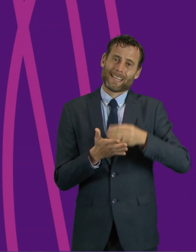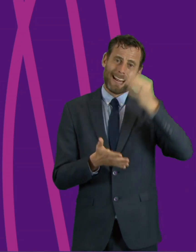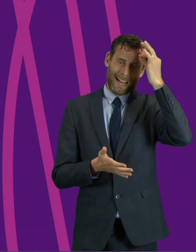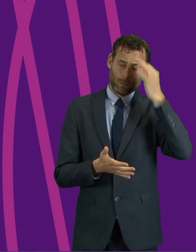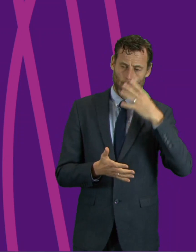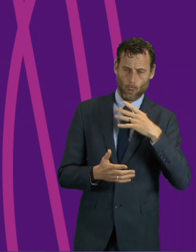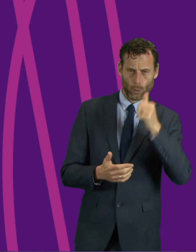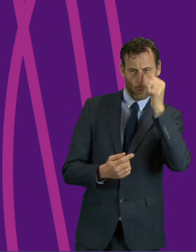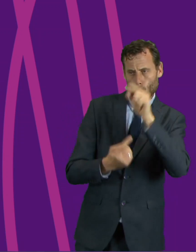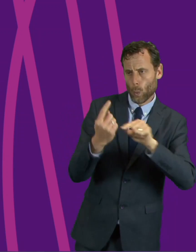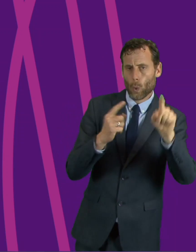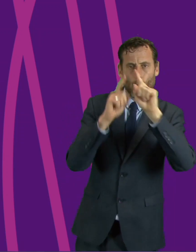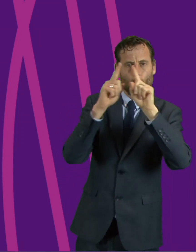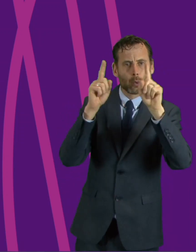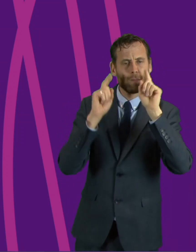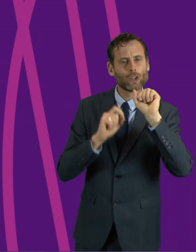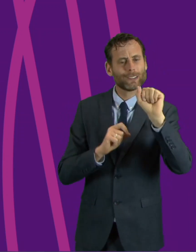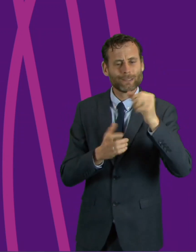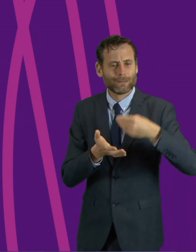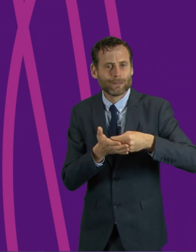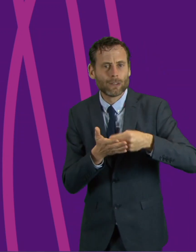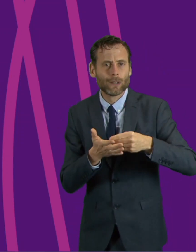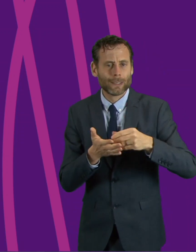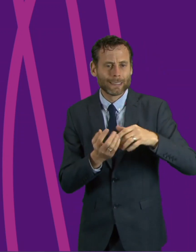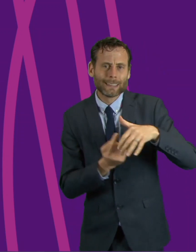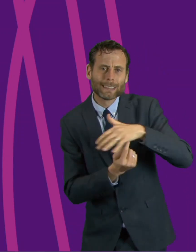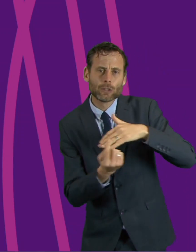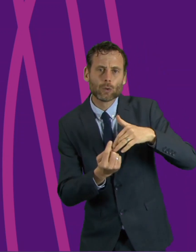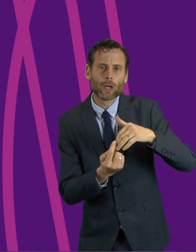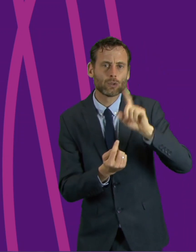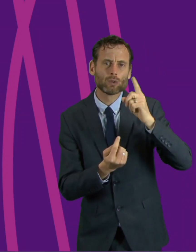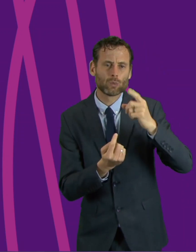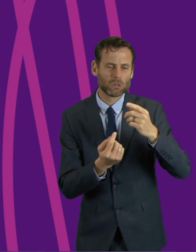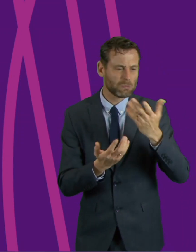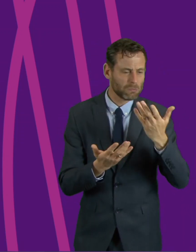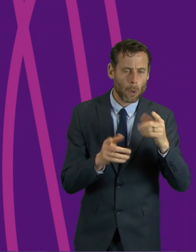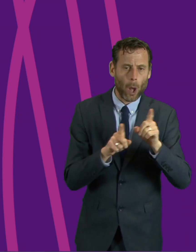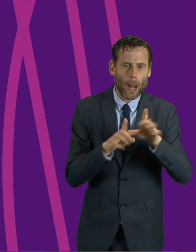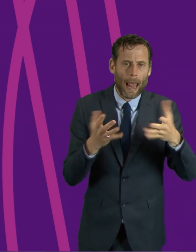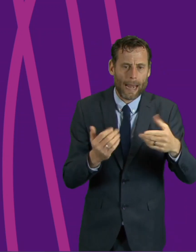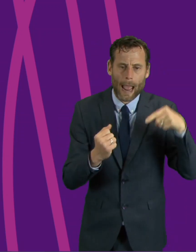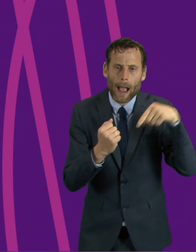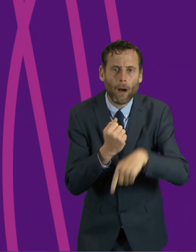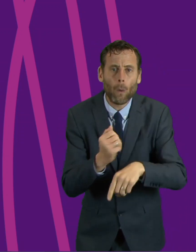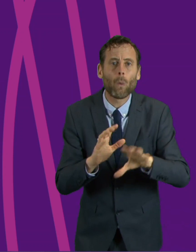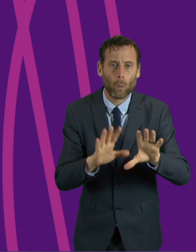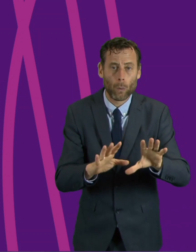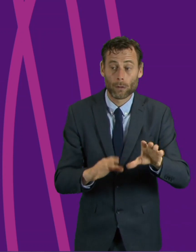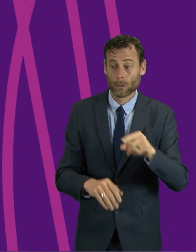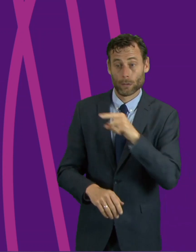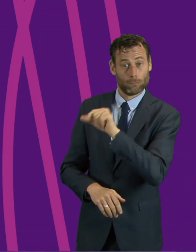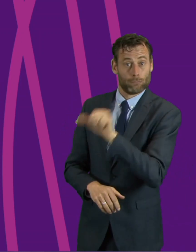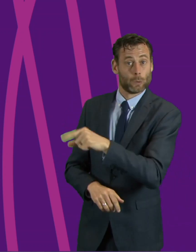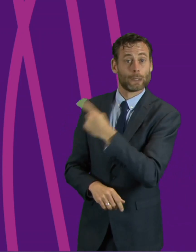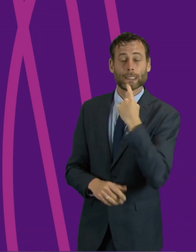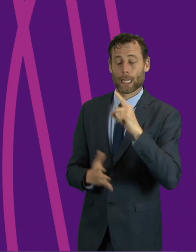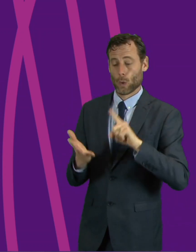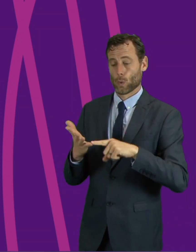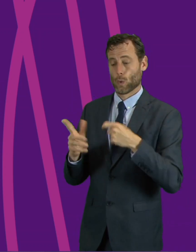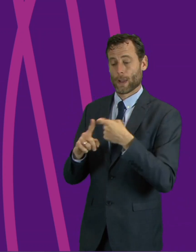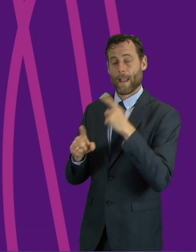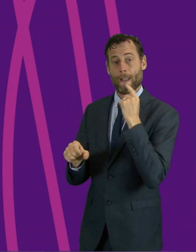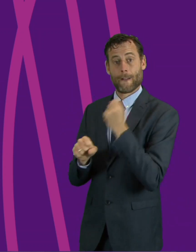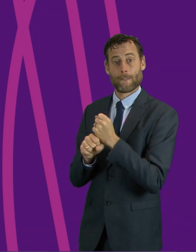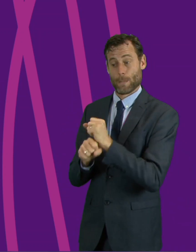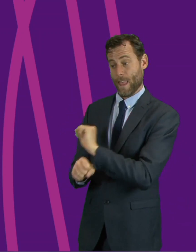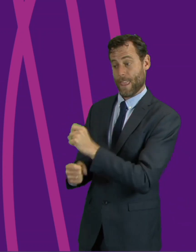financial position and then guide any decisions that require to be taken. I agree with the member about the UK Government announcement. As far as